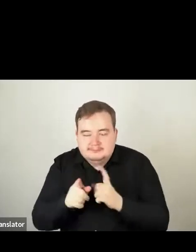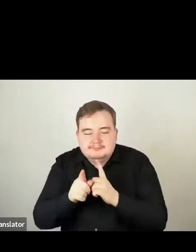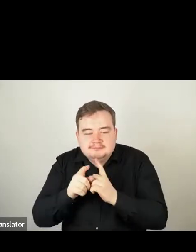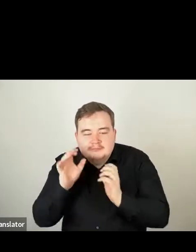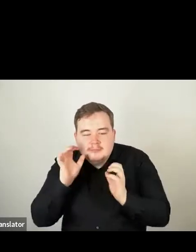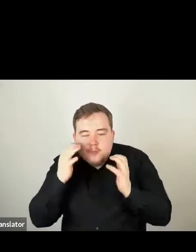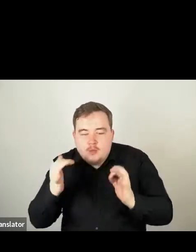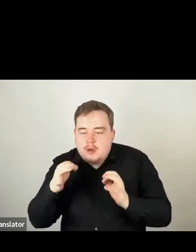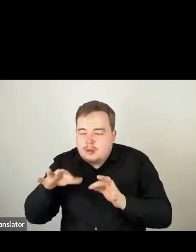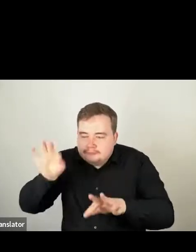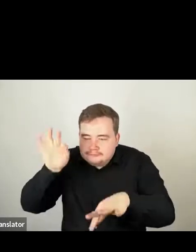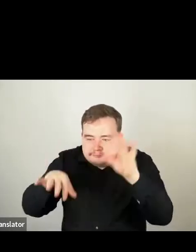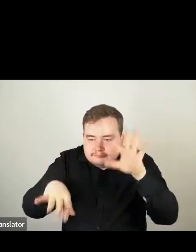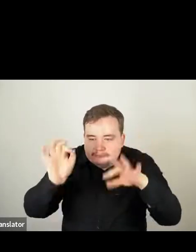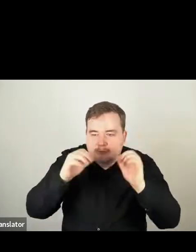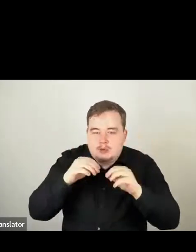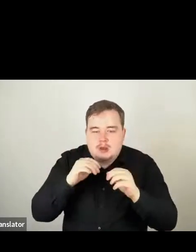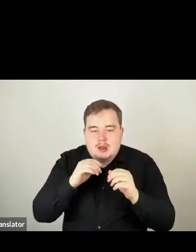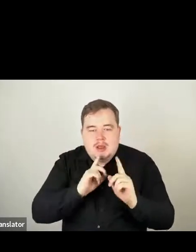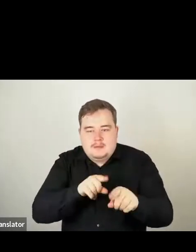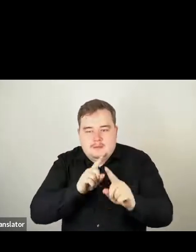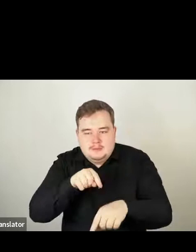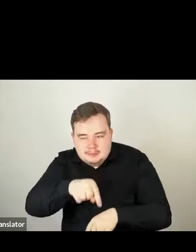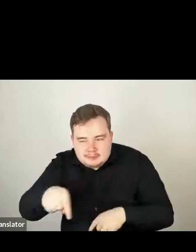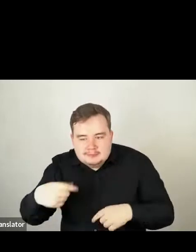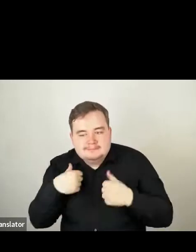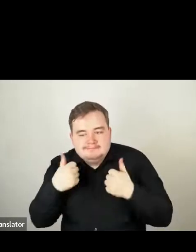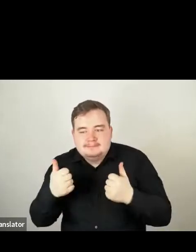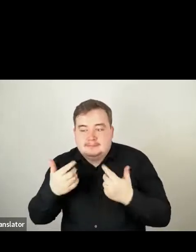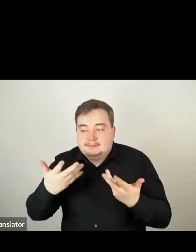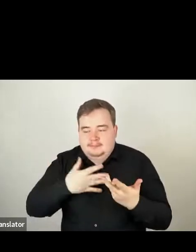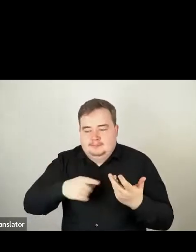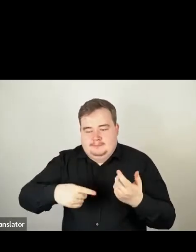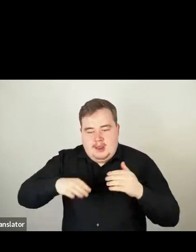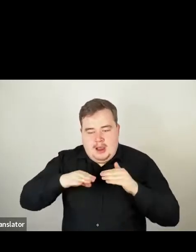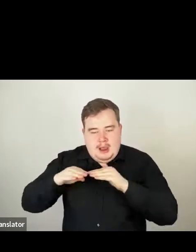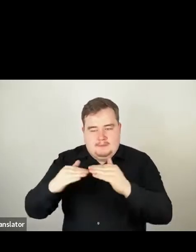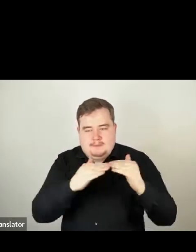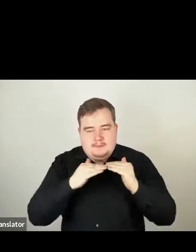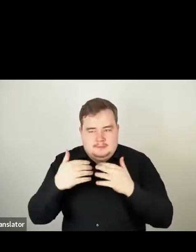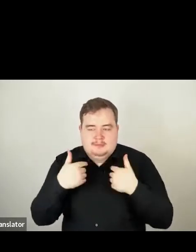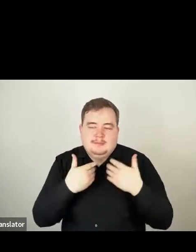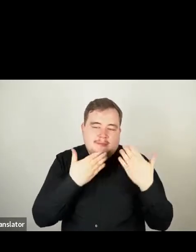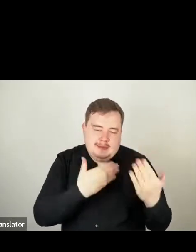would help us to achieve gender equality in the near future. Thank you.